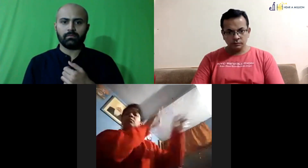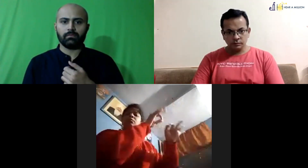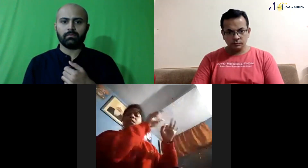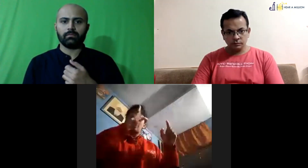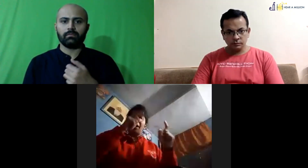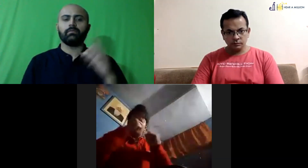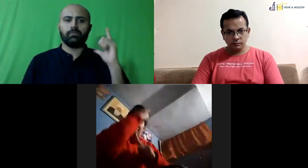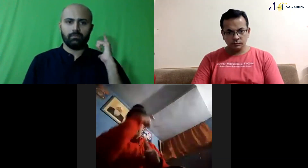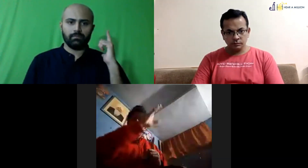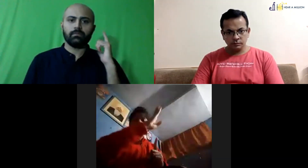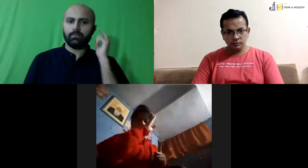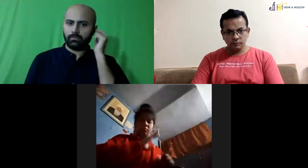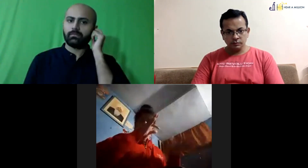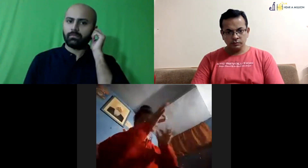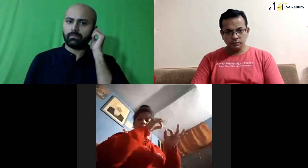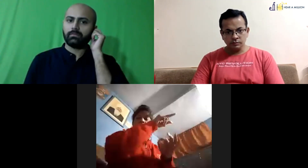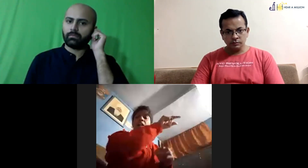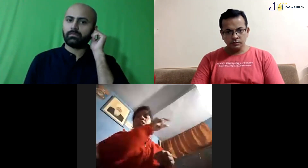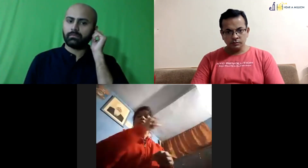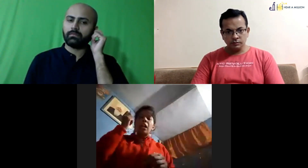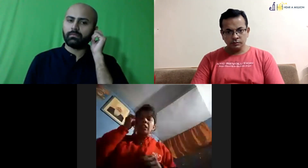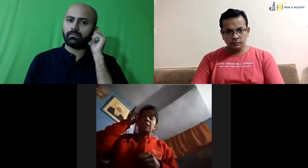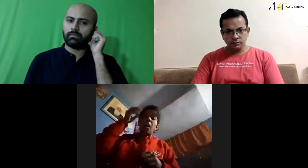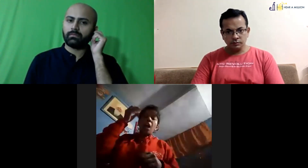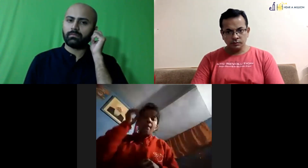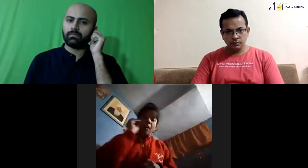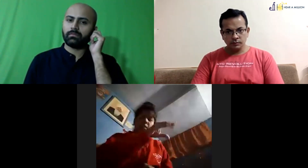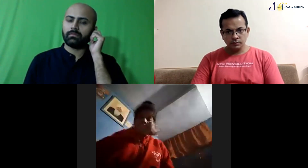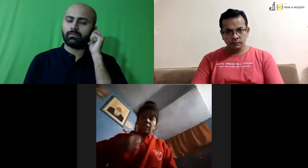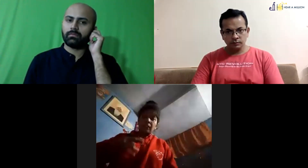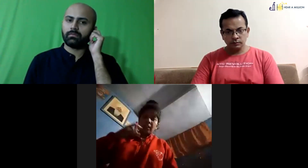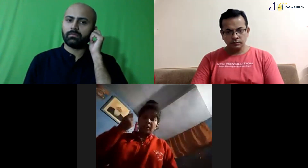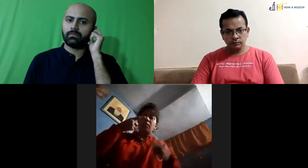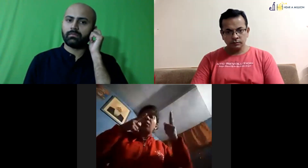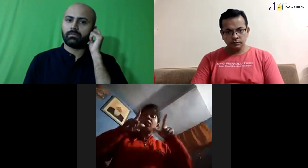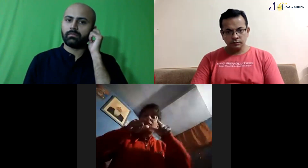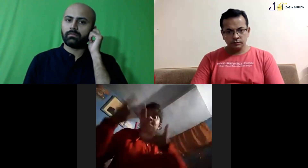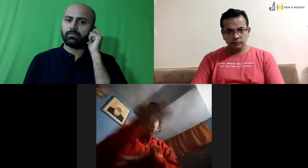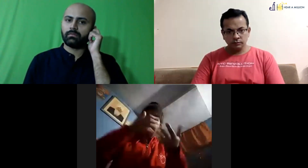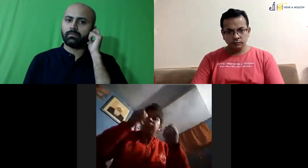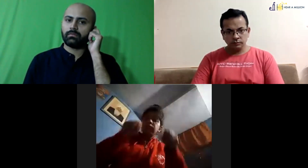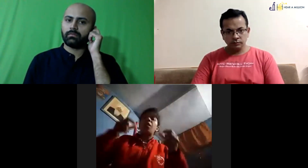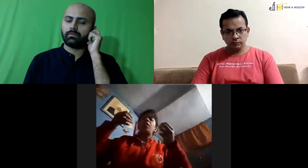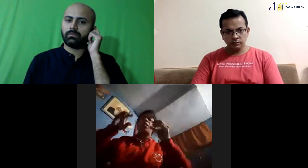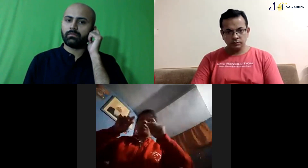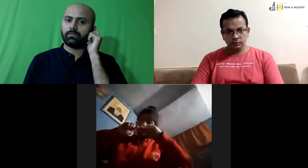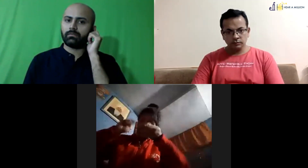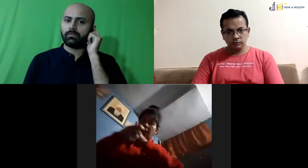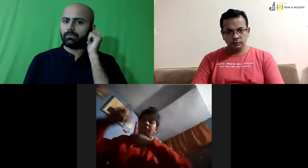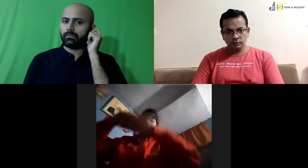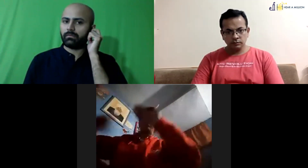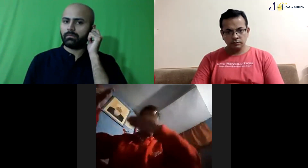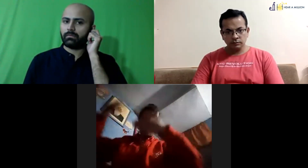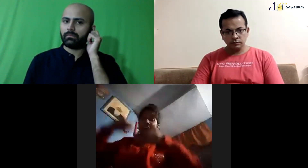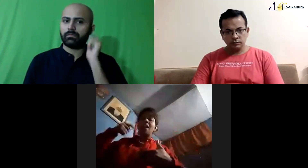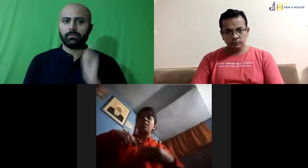what the things they then required. We need to explain it to the leaders also, so that they can make aware